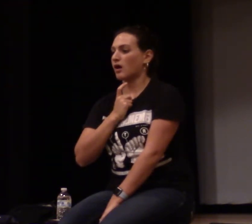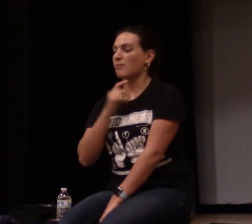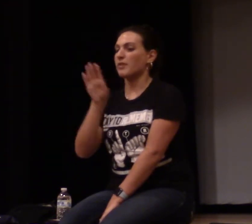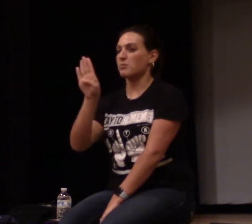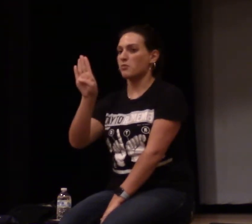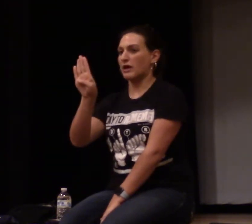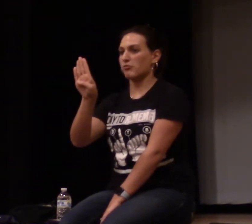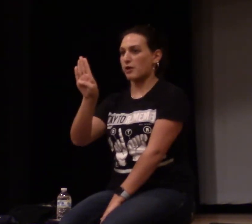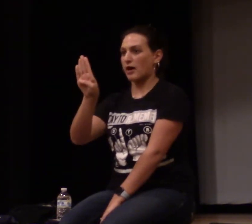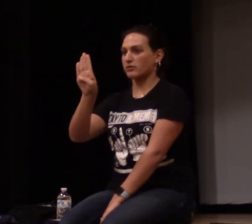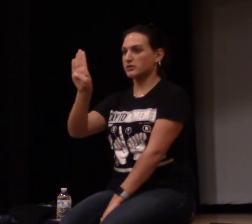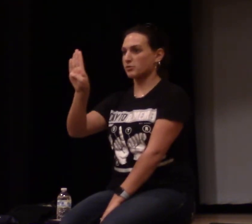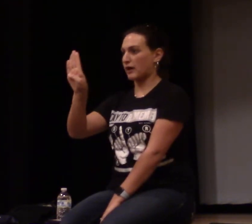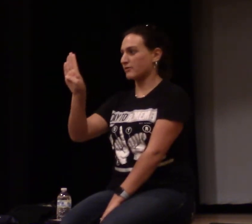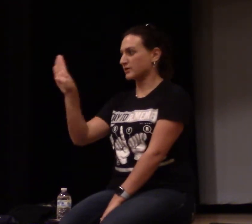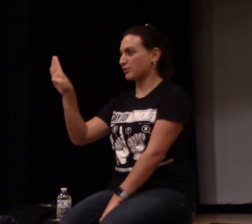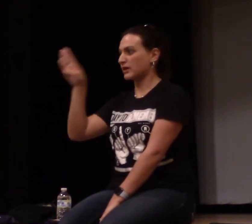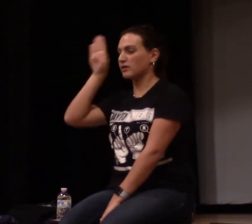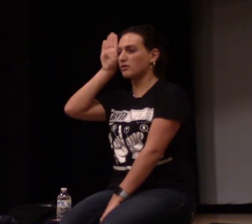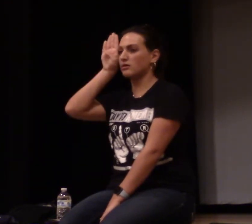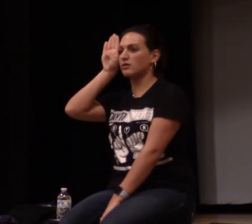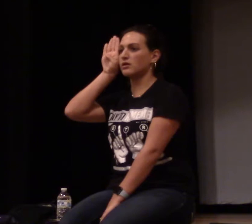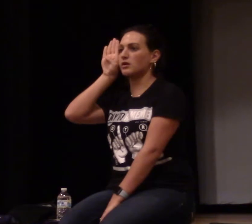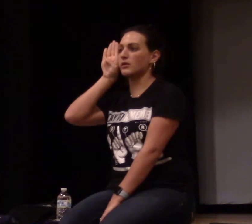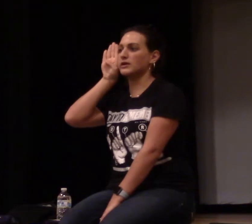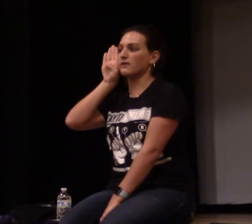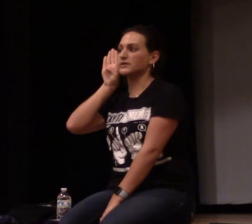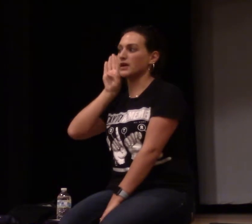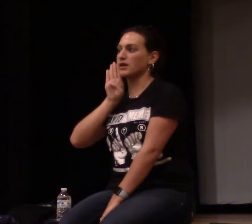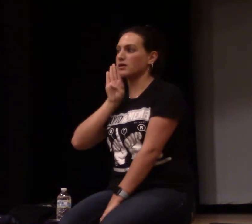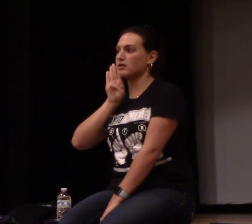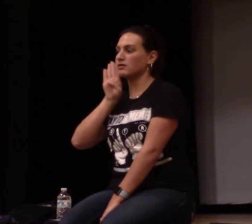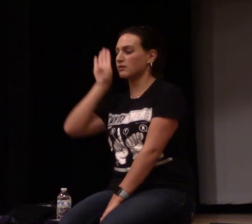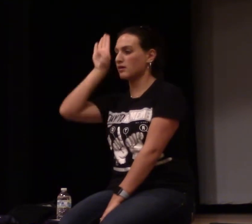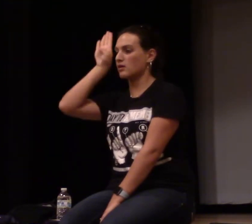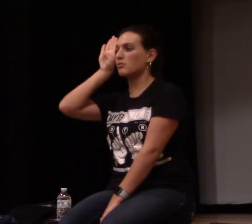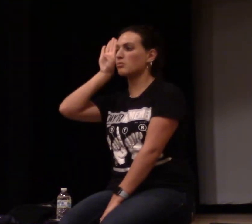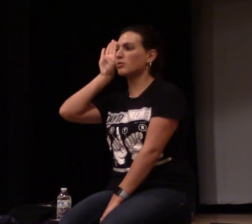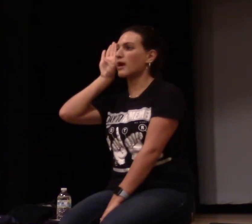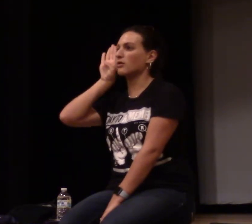Then we have brown. So brown is a B coming down the side. Brown.